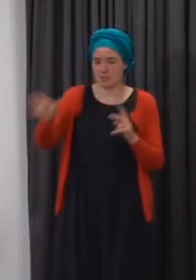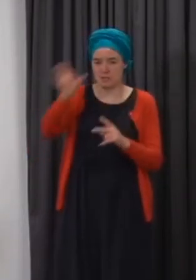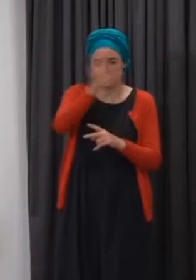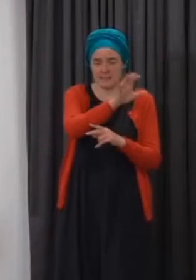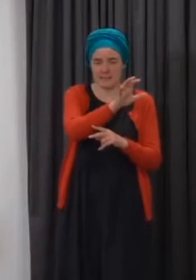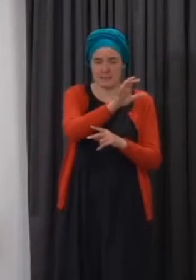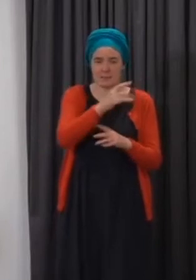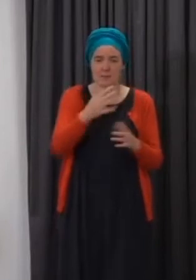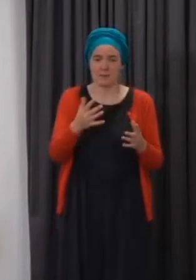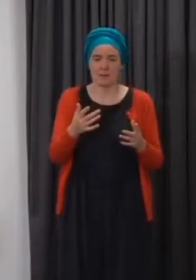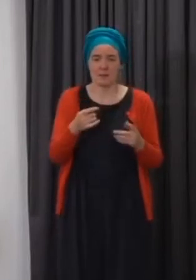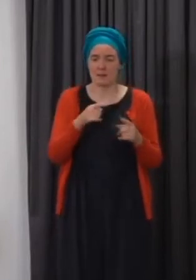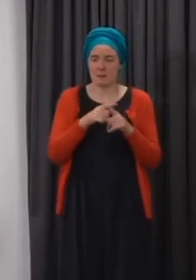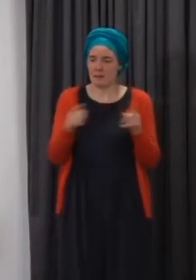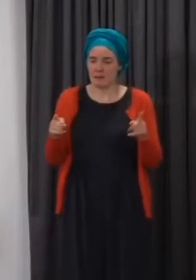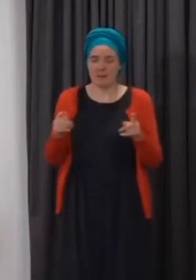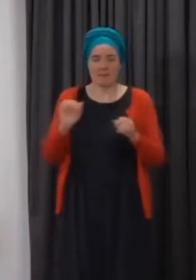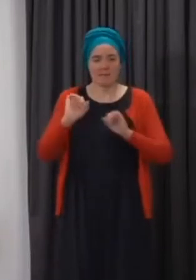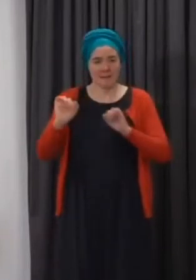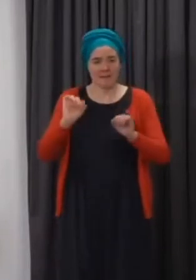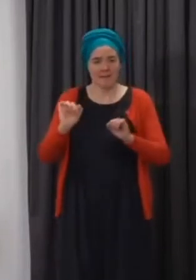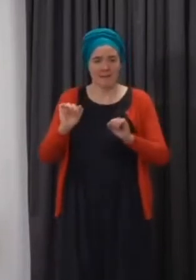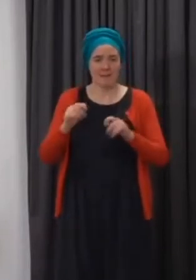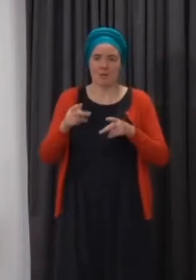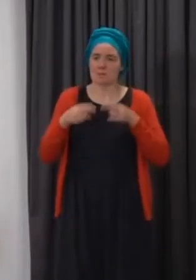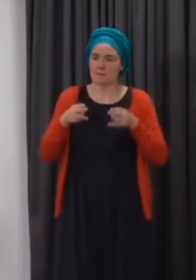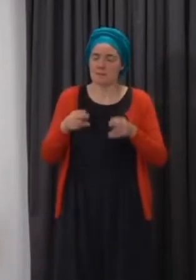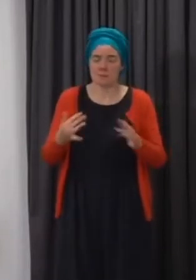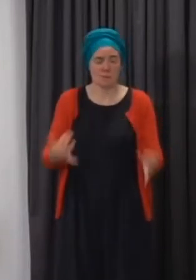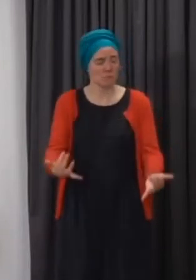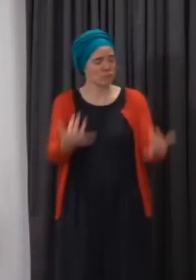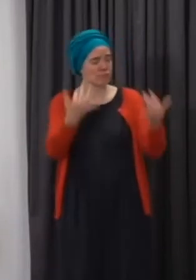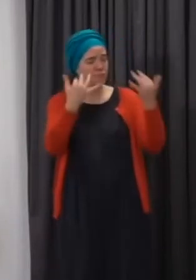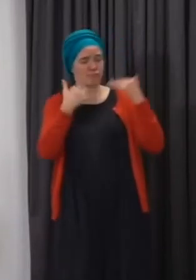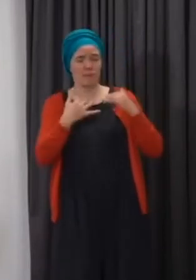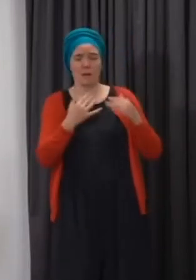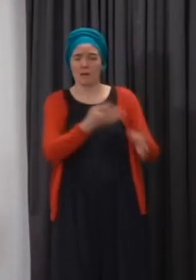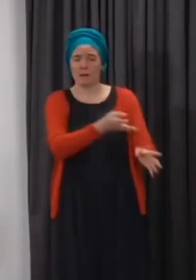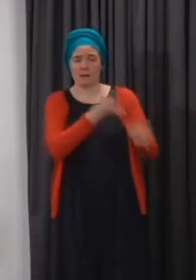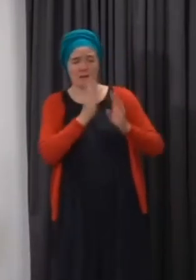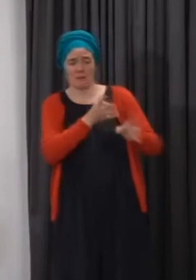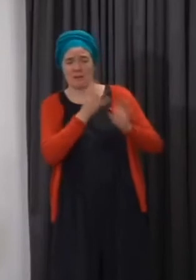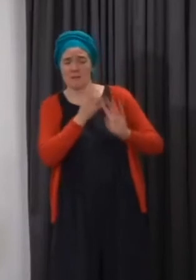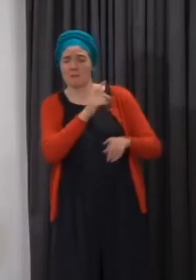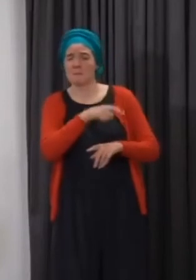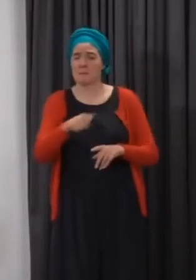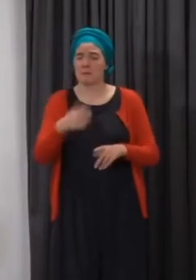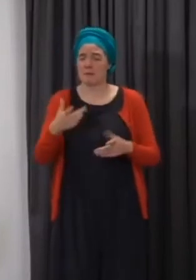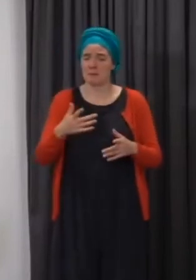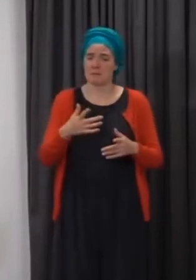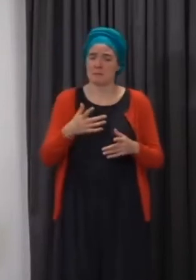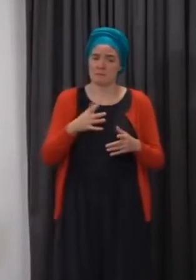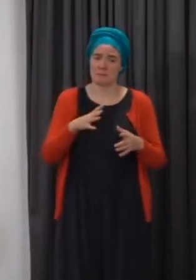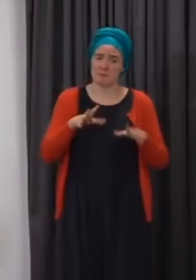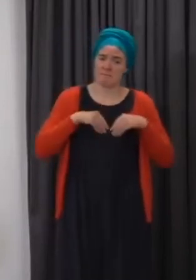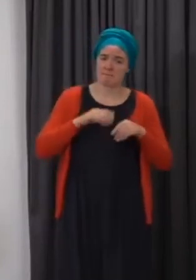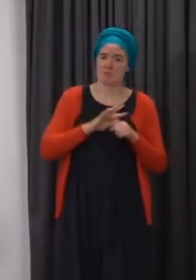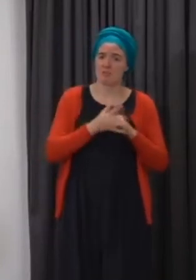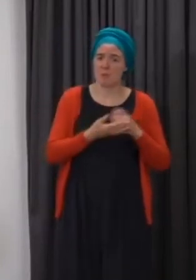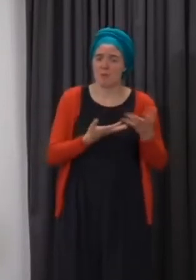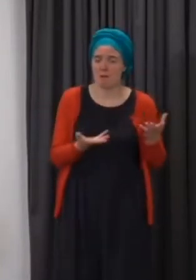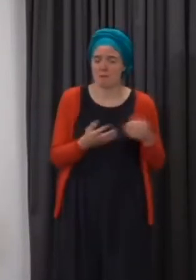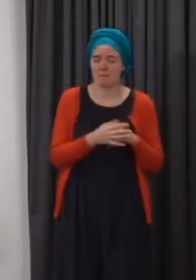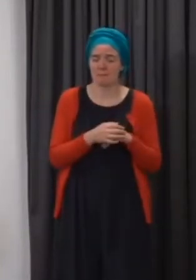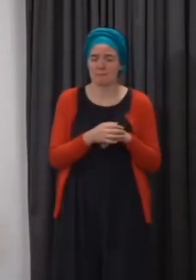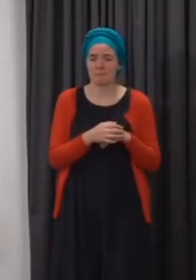in with coronavirus, and it was really important to make sure that we were able to make some judgments about the necessary NHS capacity.